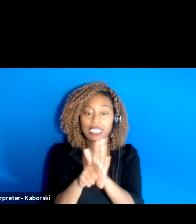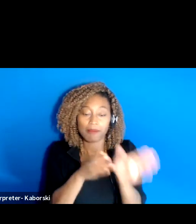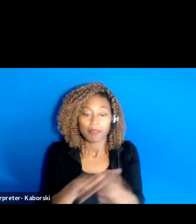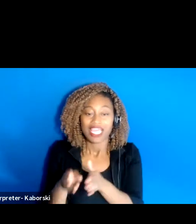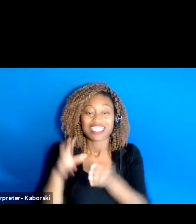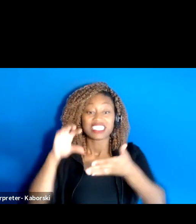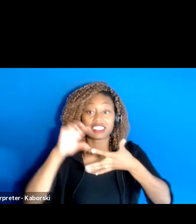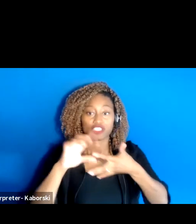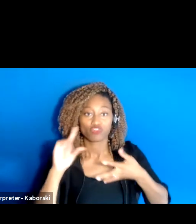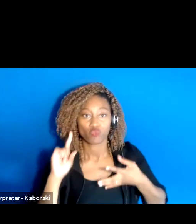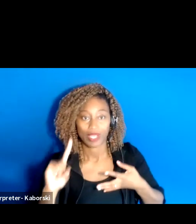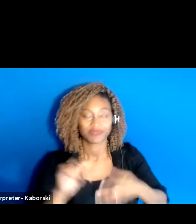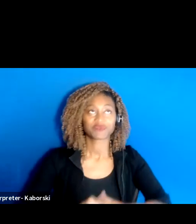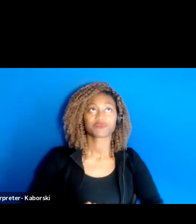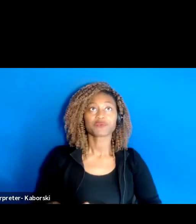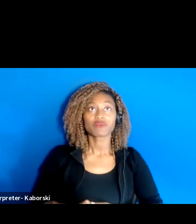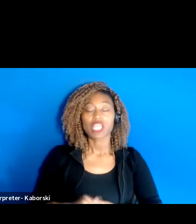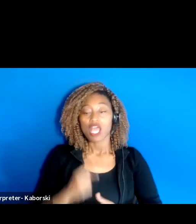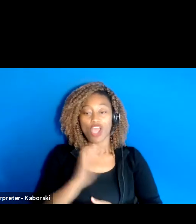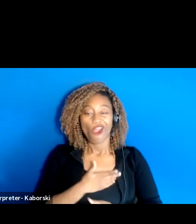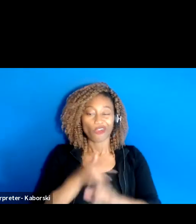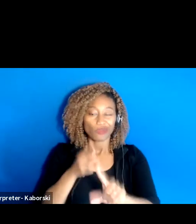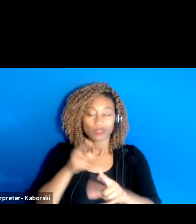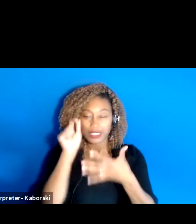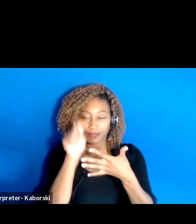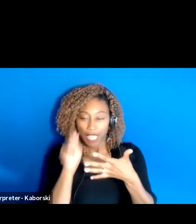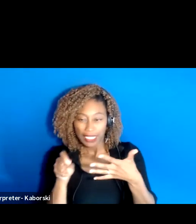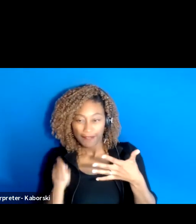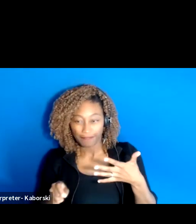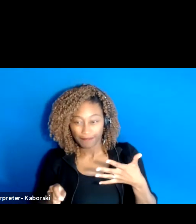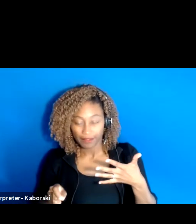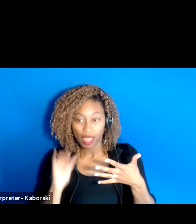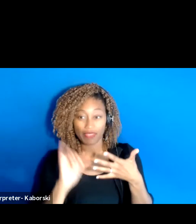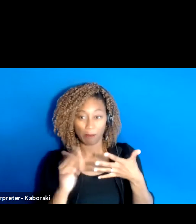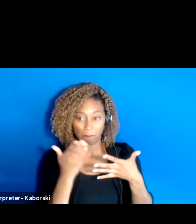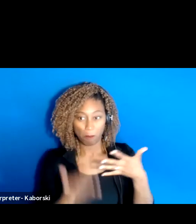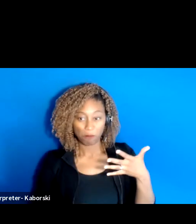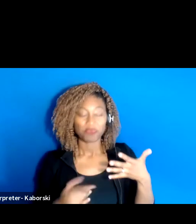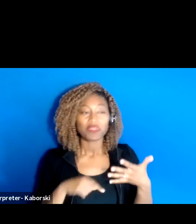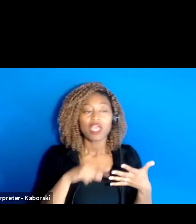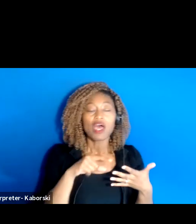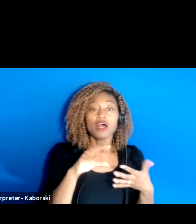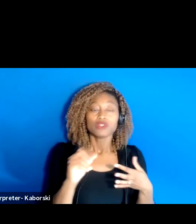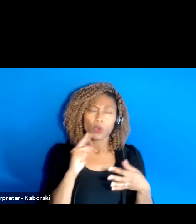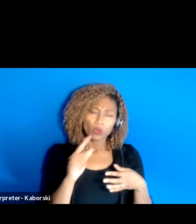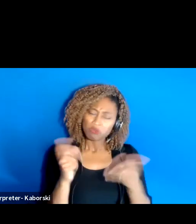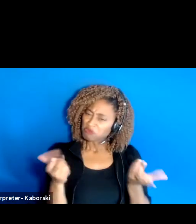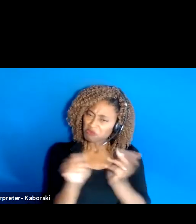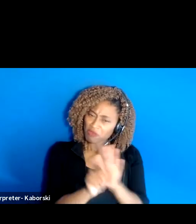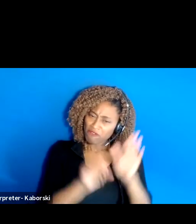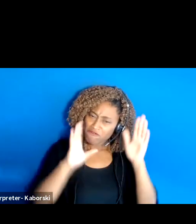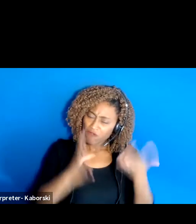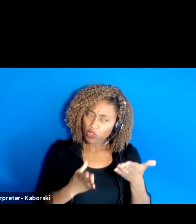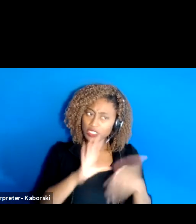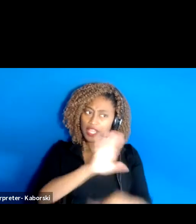is our goals and objectives, to really look at where the state would be focusing